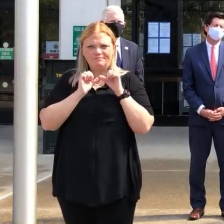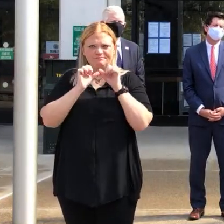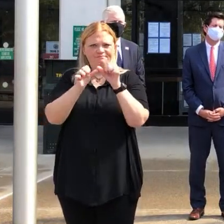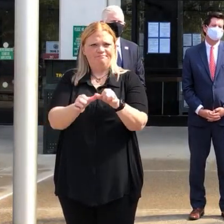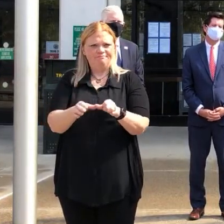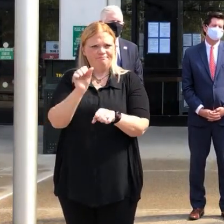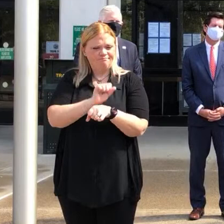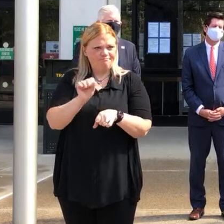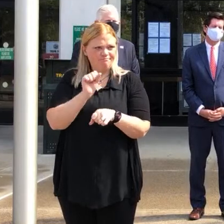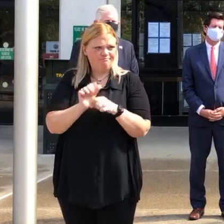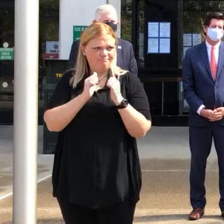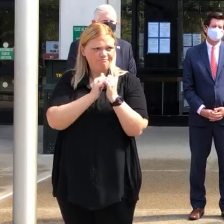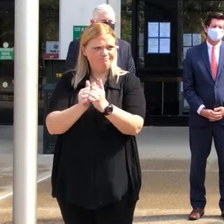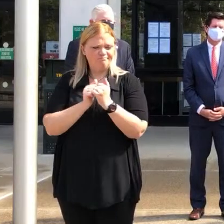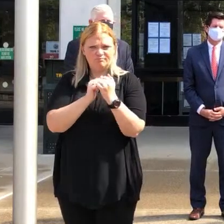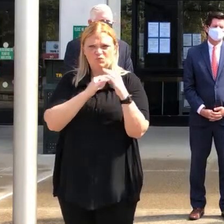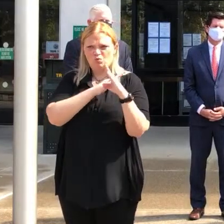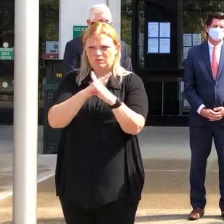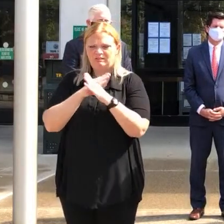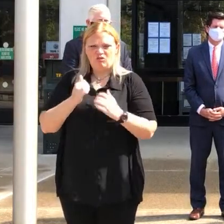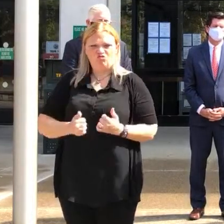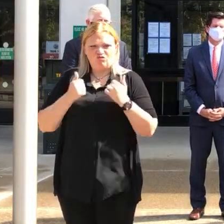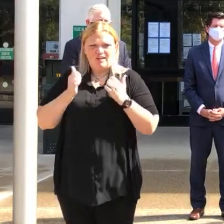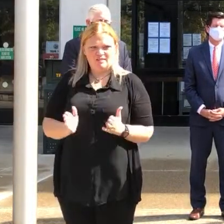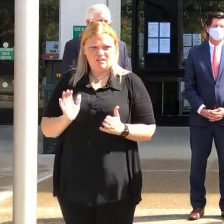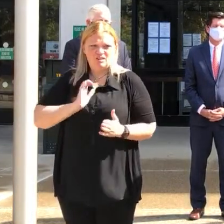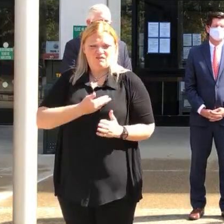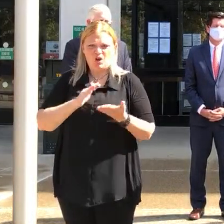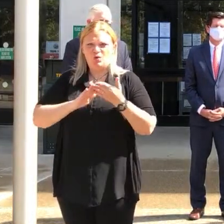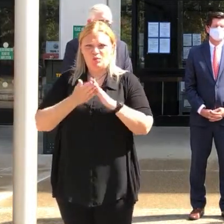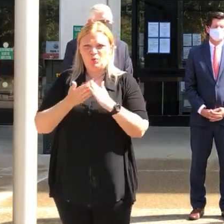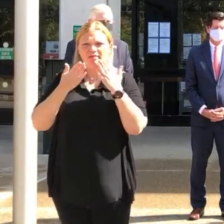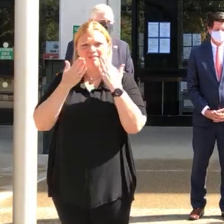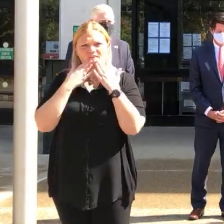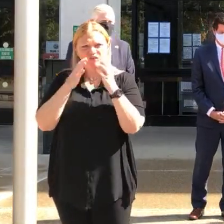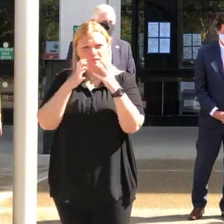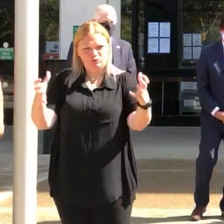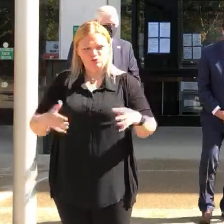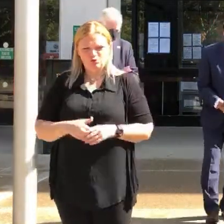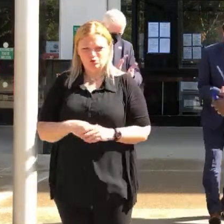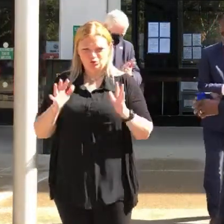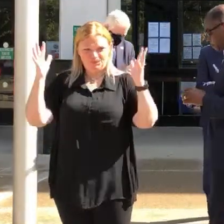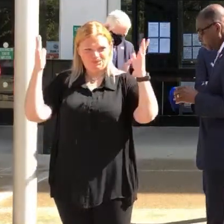work together to protect the residents of our community. Thank you very much.